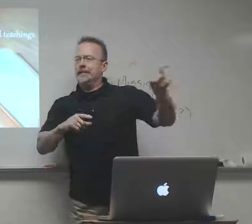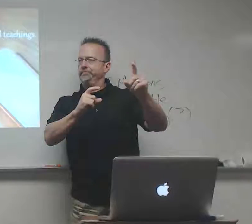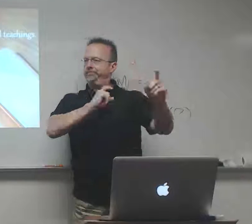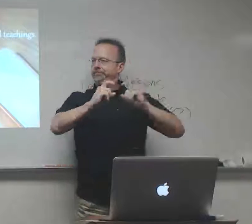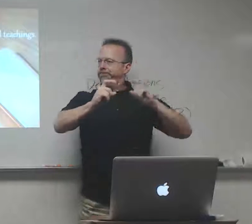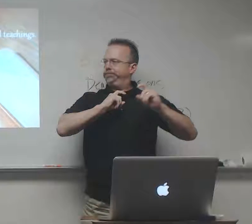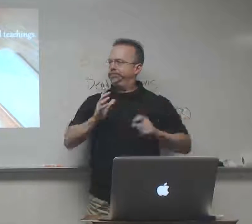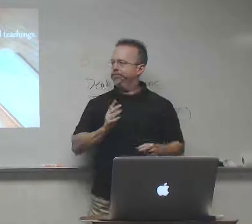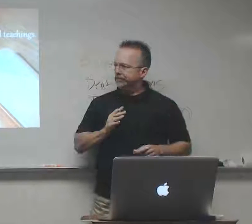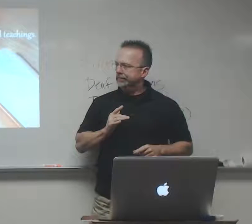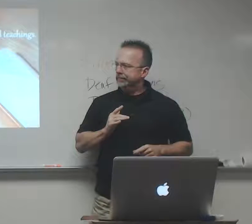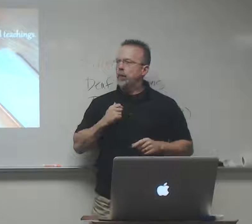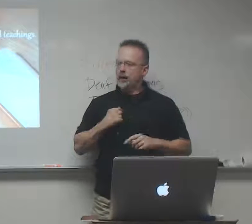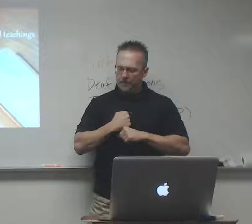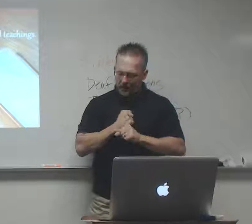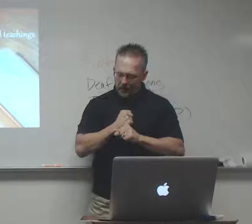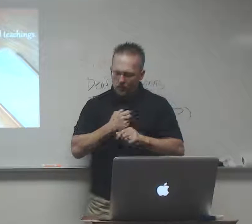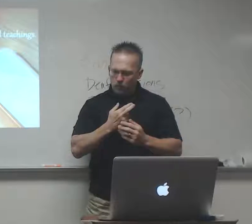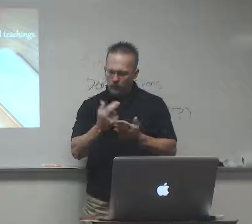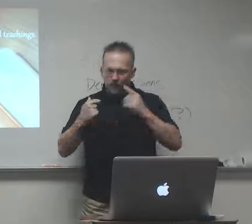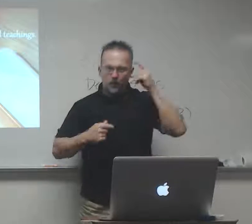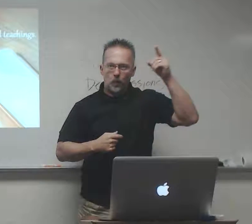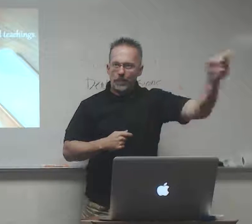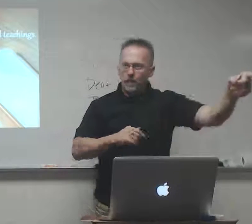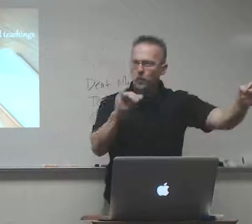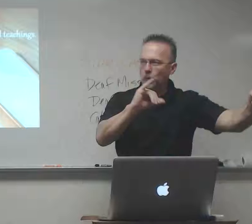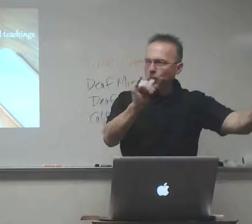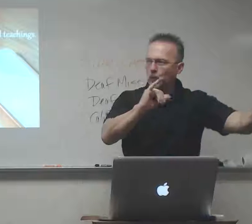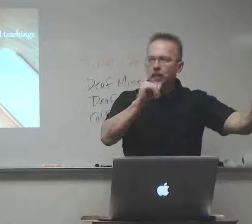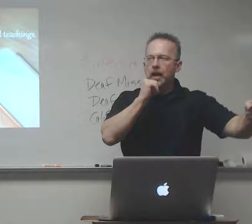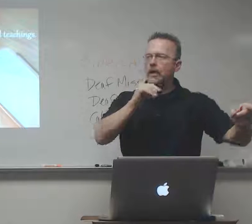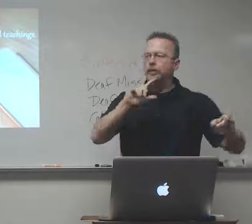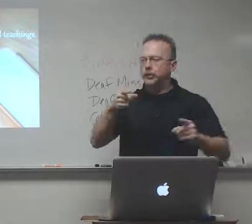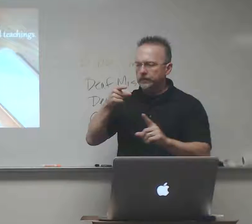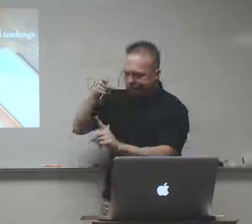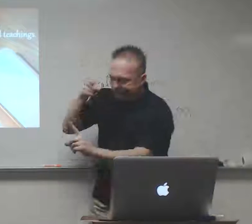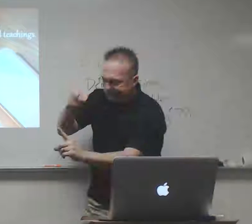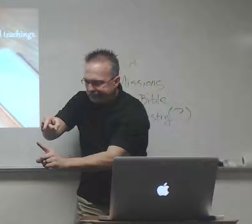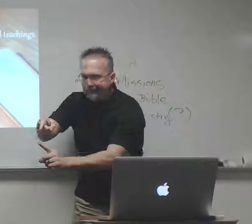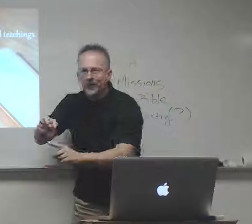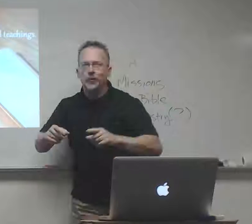there's conflict in what the Bible says, but